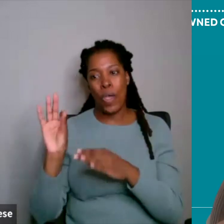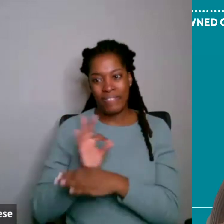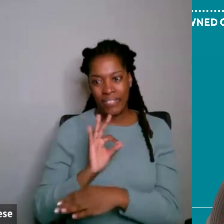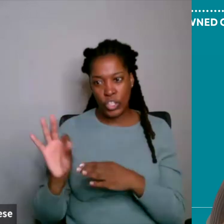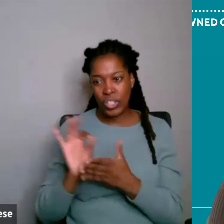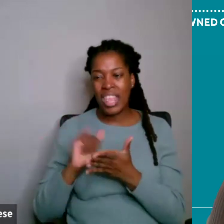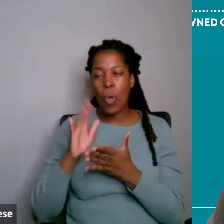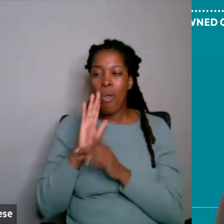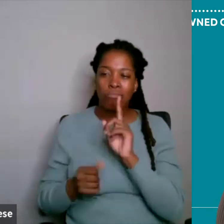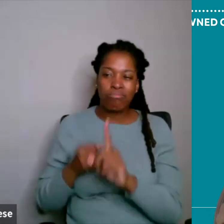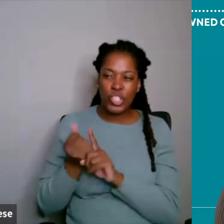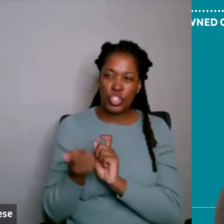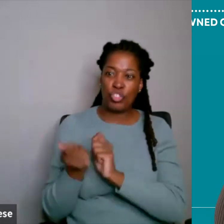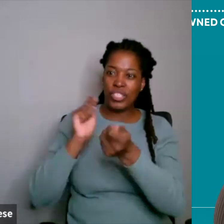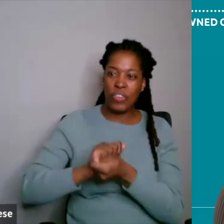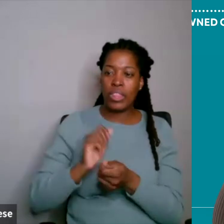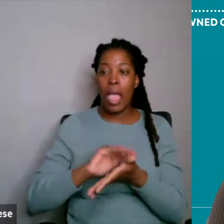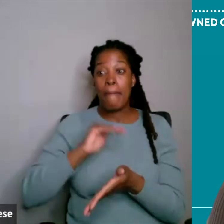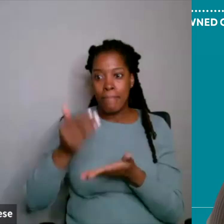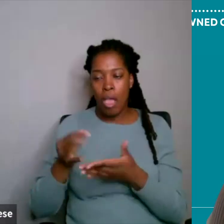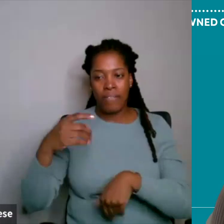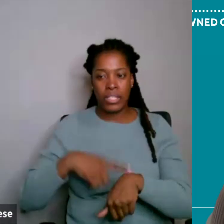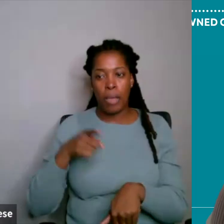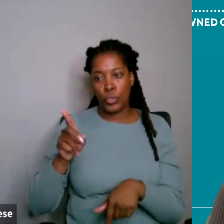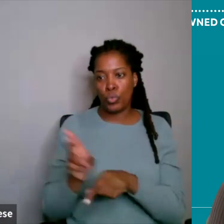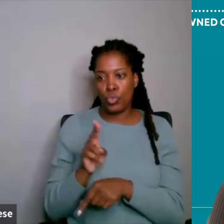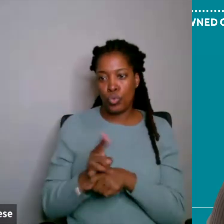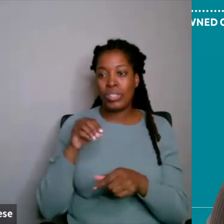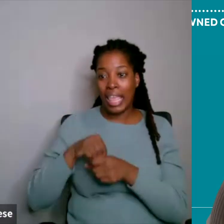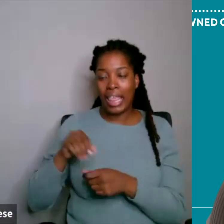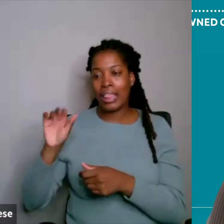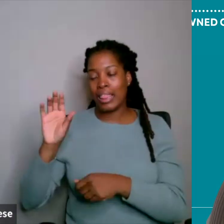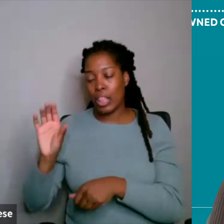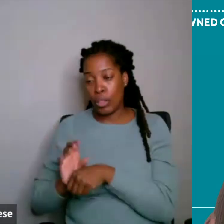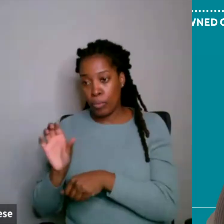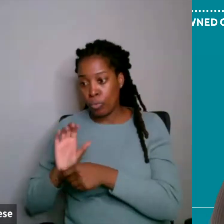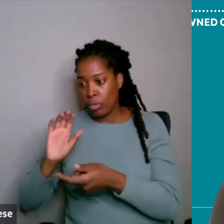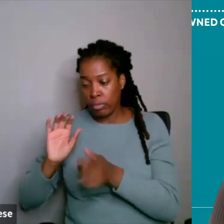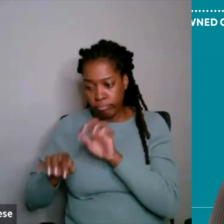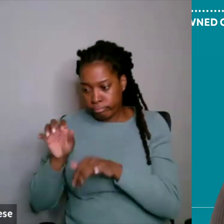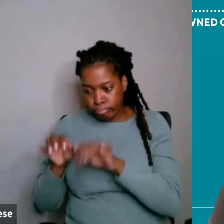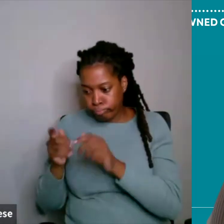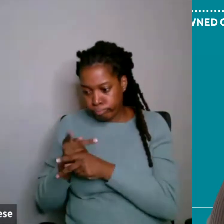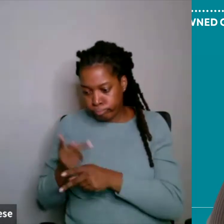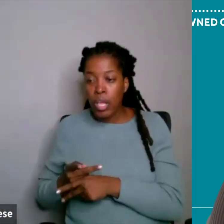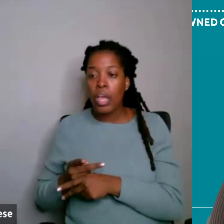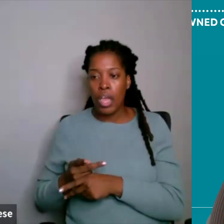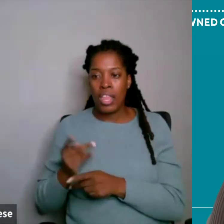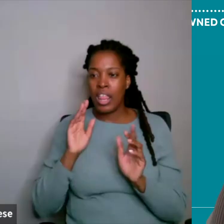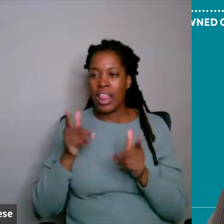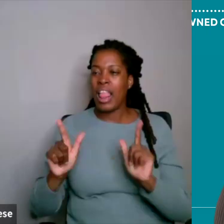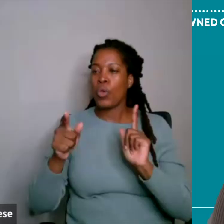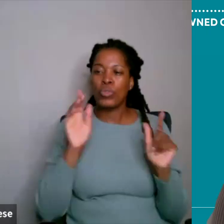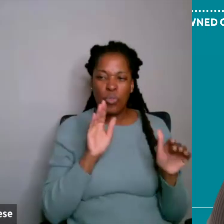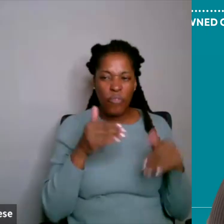instantly transform the amount of time you're spending in the platform and allow you to focus on what matters. So